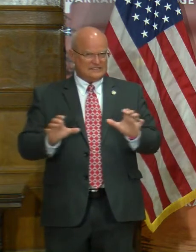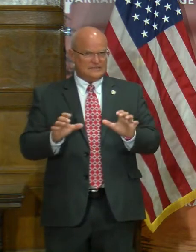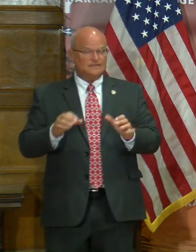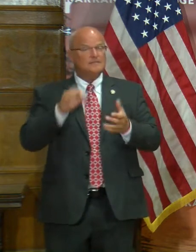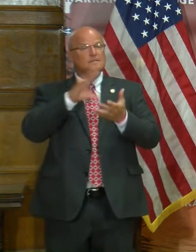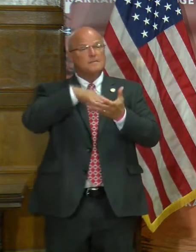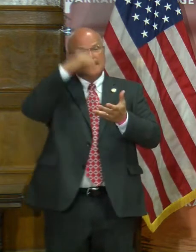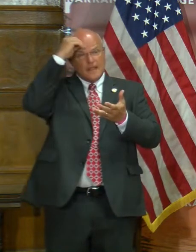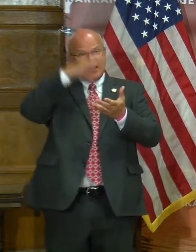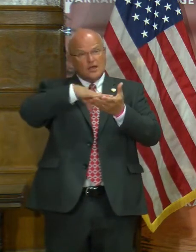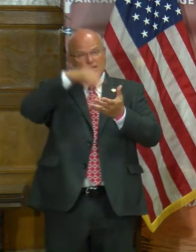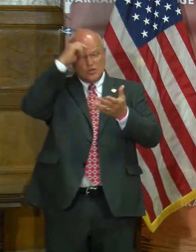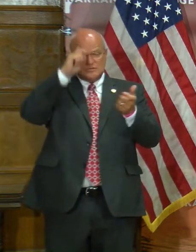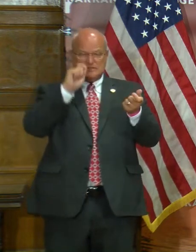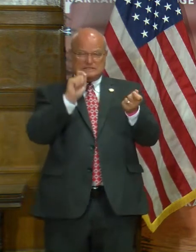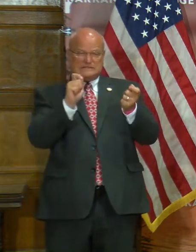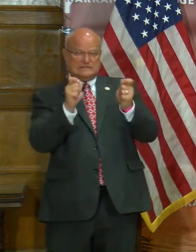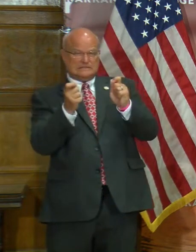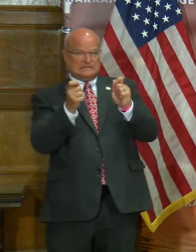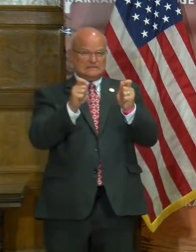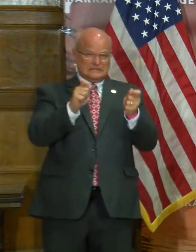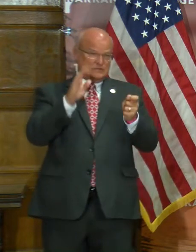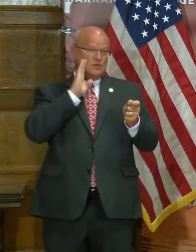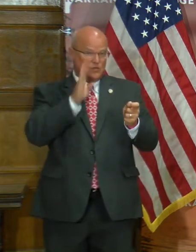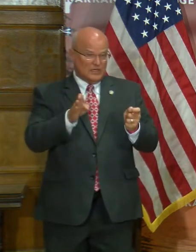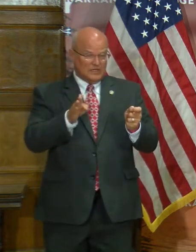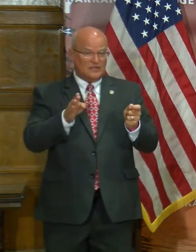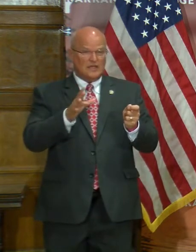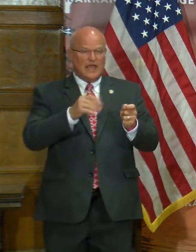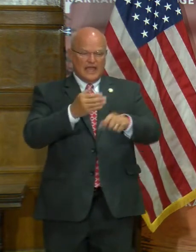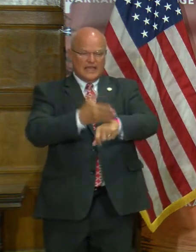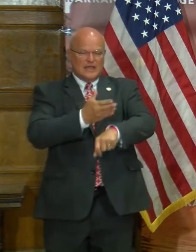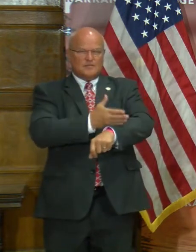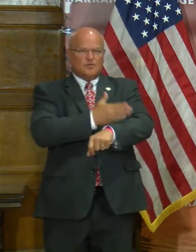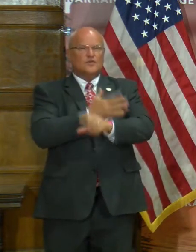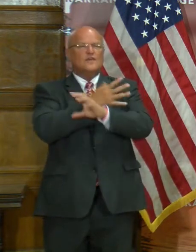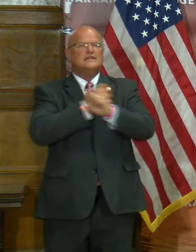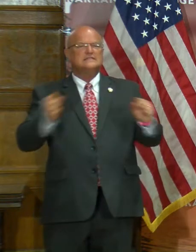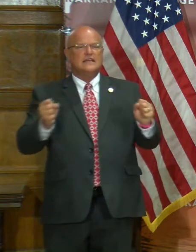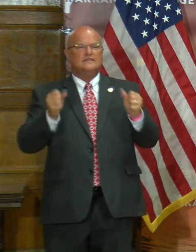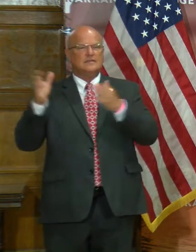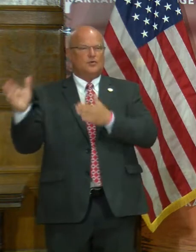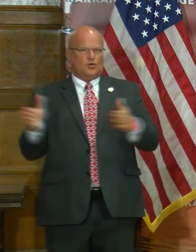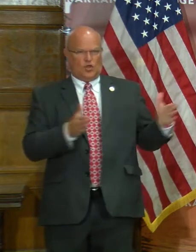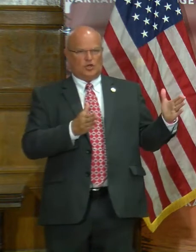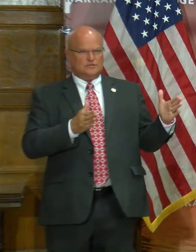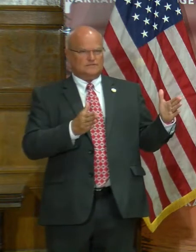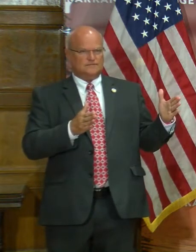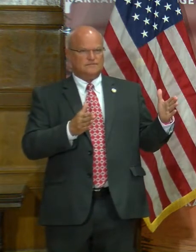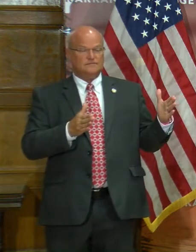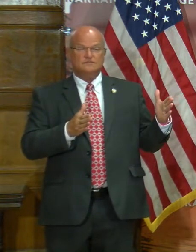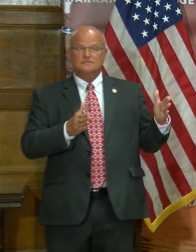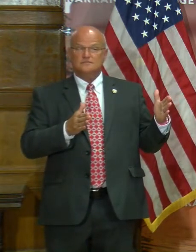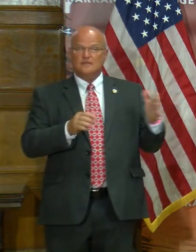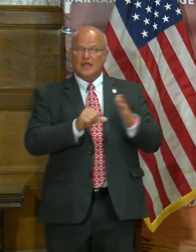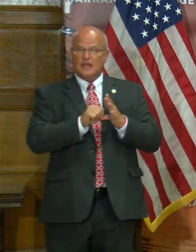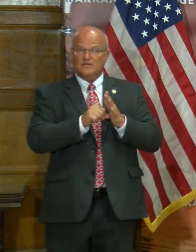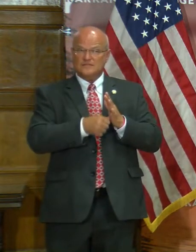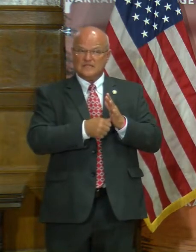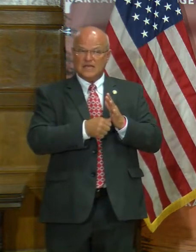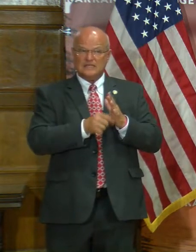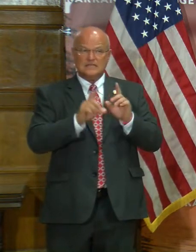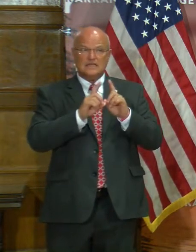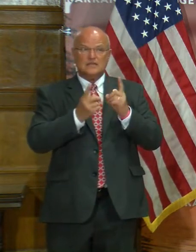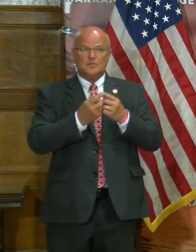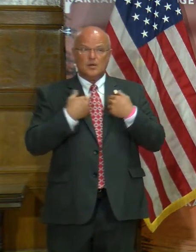will learn what adjustments need to be made, and we will improve our safety protocols. And let me emphasize that the